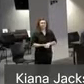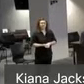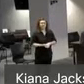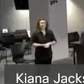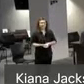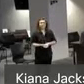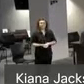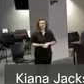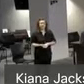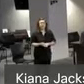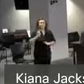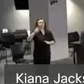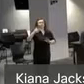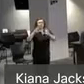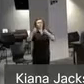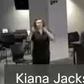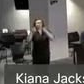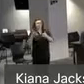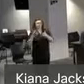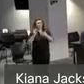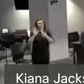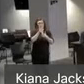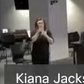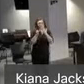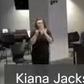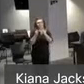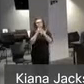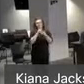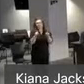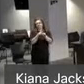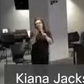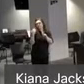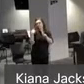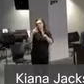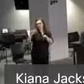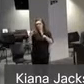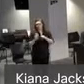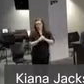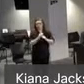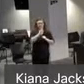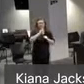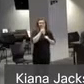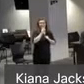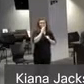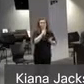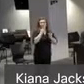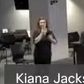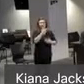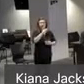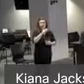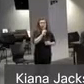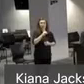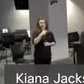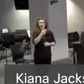The third-party administrators and the options they provide will also remain the same. Anthem will offer the HMO and HRA